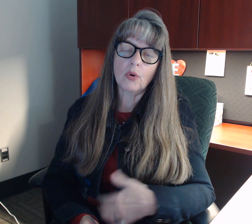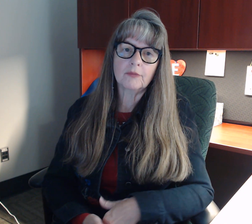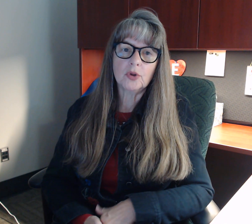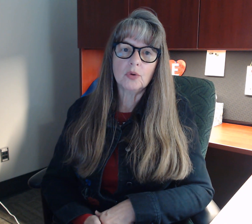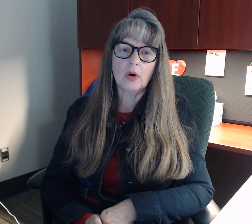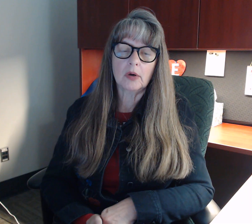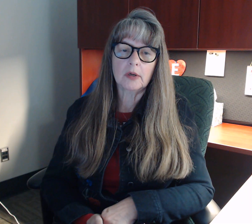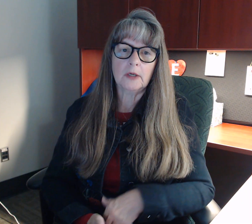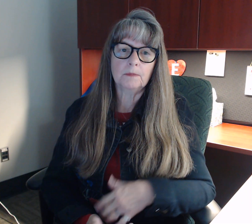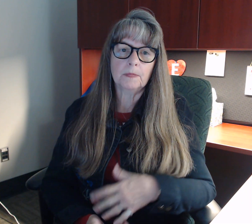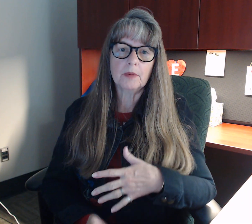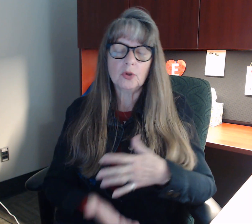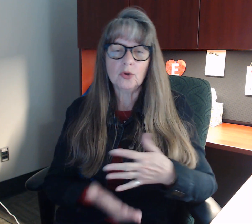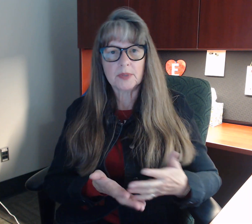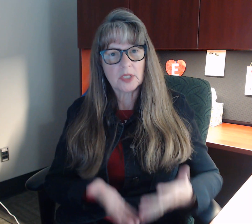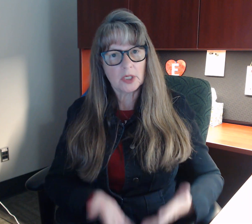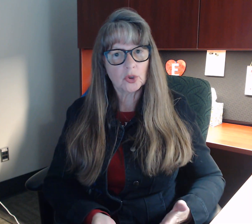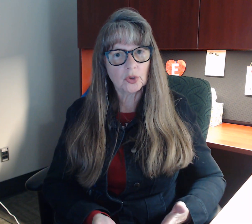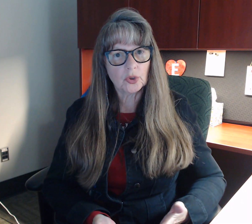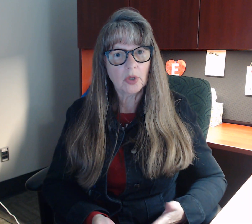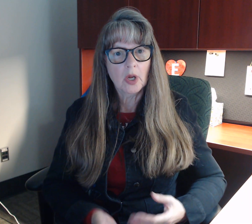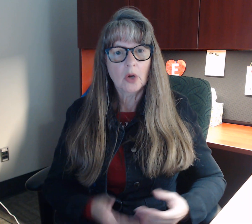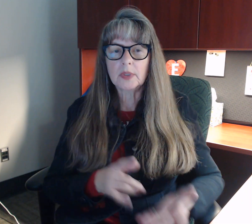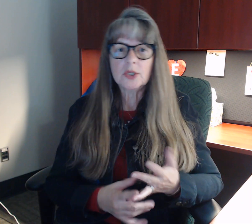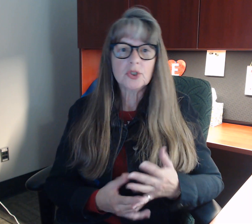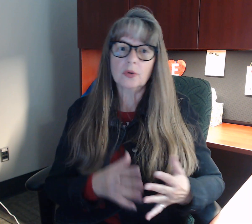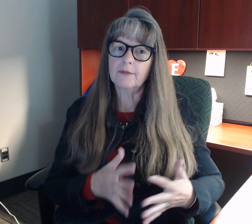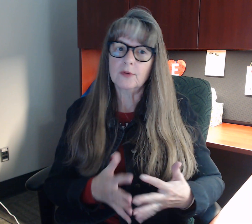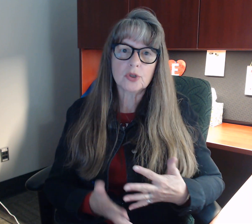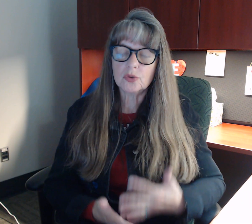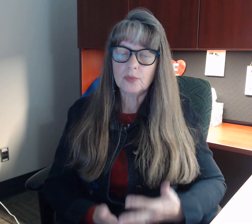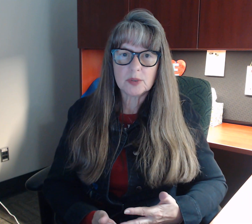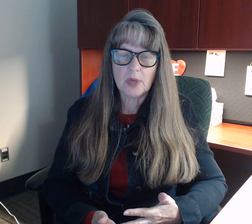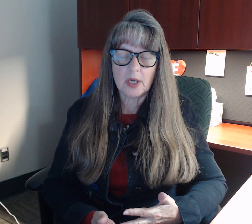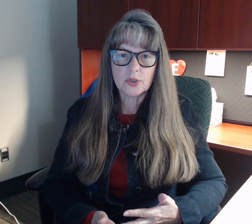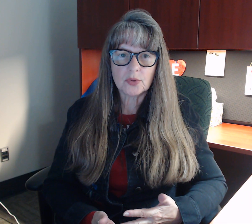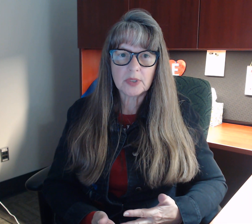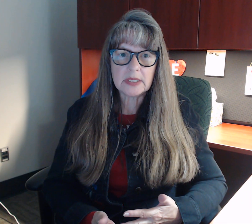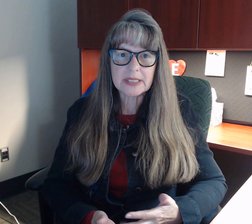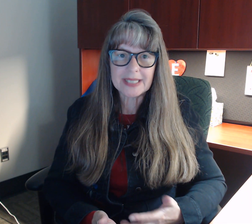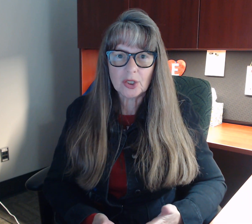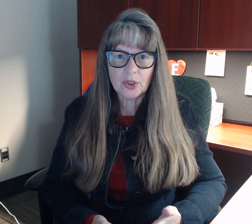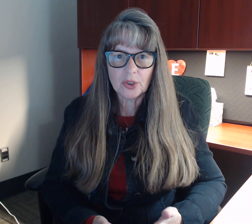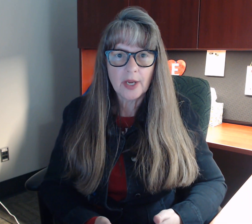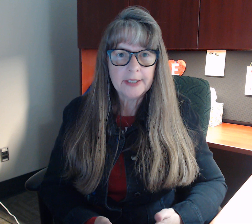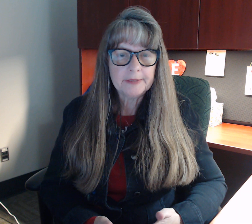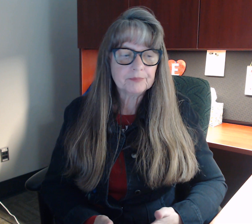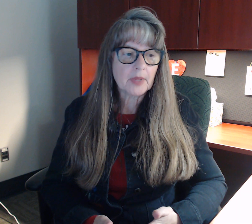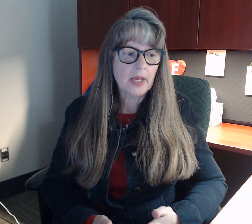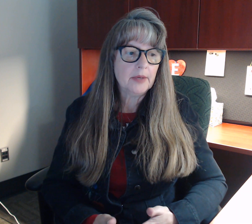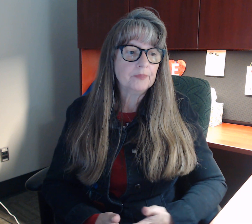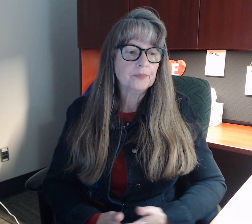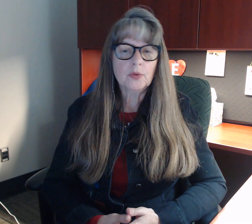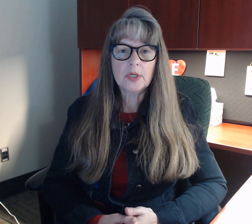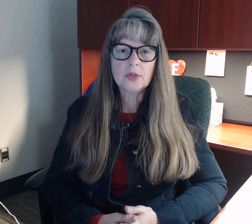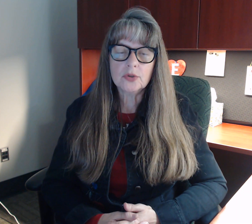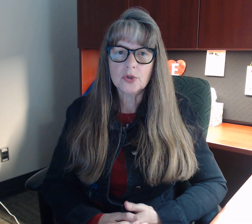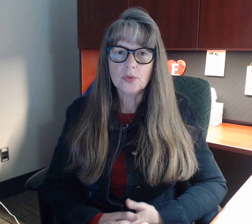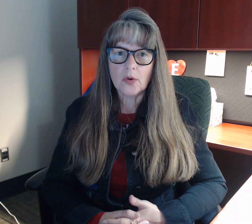if you are your particular religion, or if you're just doing strictly secular, you could do all kinds